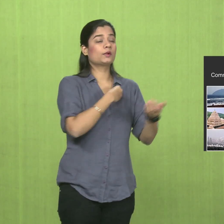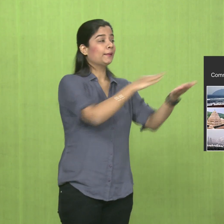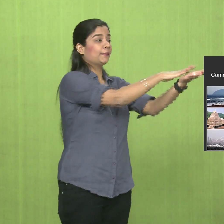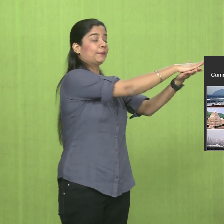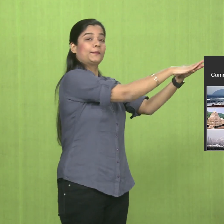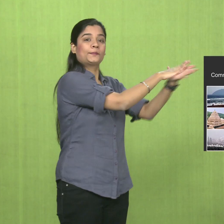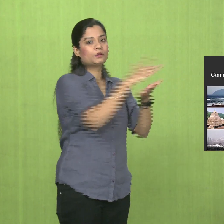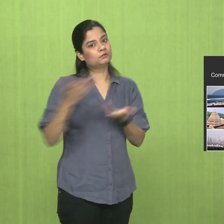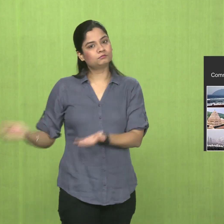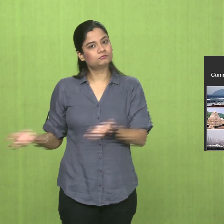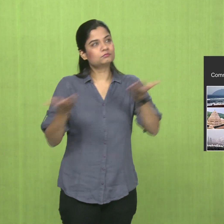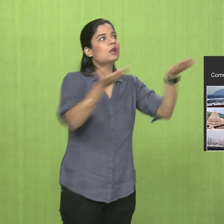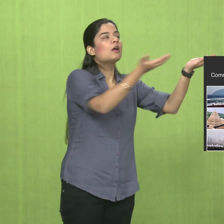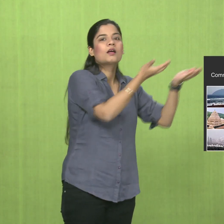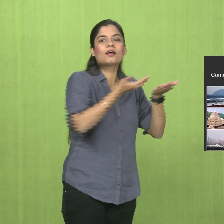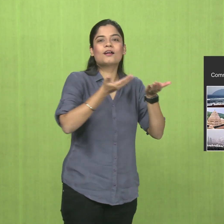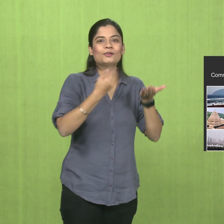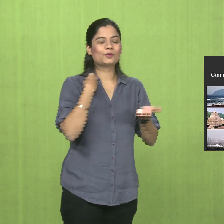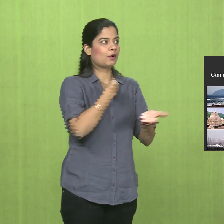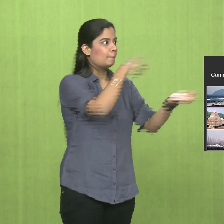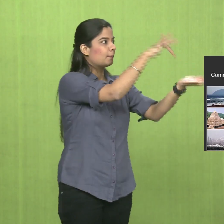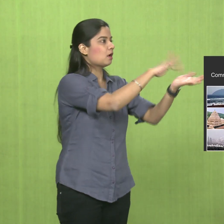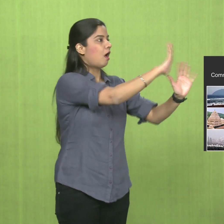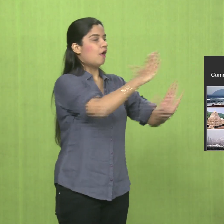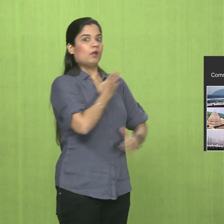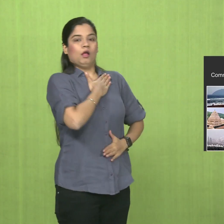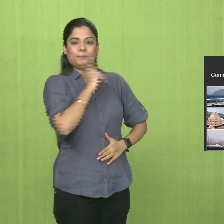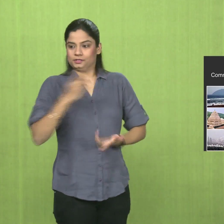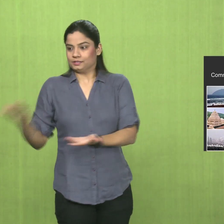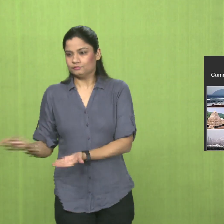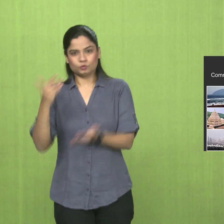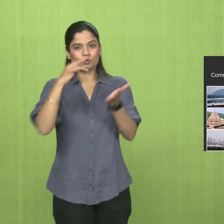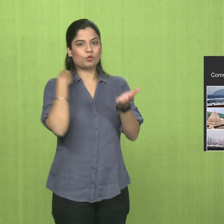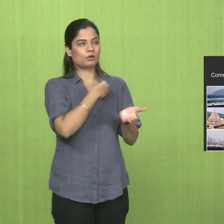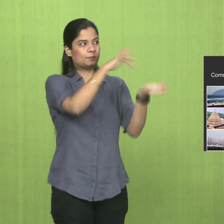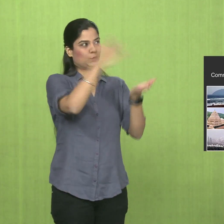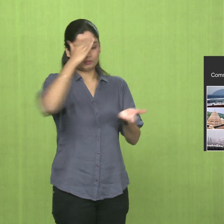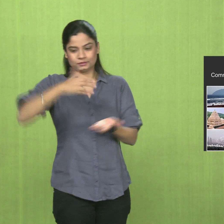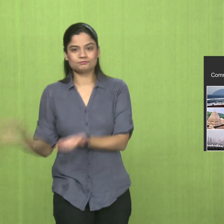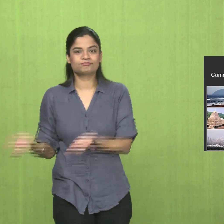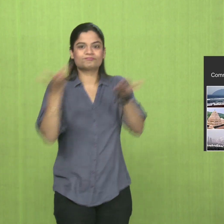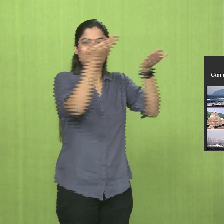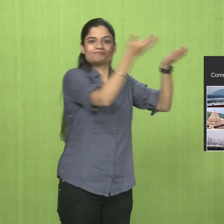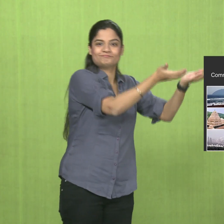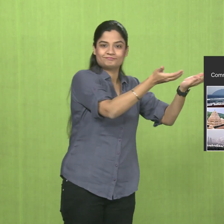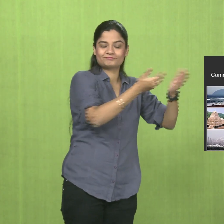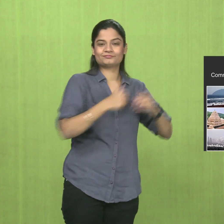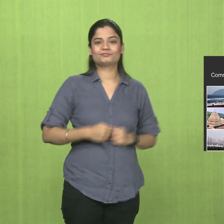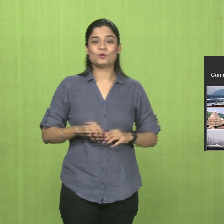who's not feeling well, if there's no hospital, where will I take them? So hospital is a very major resource that where we are taking